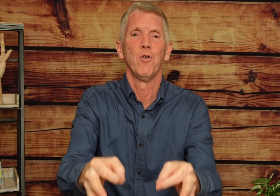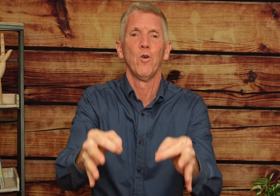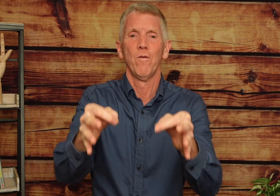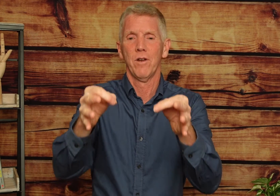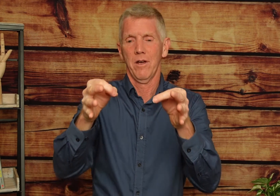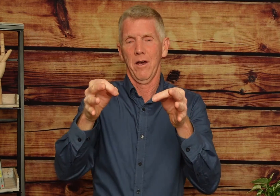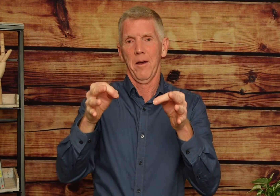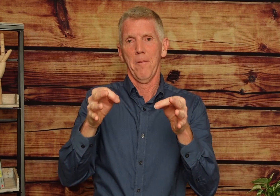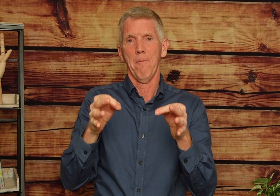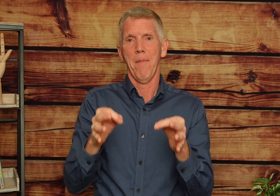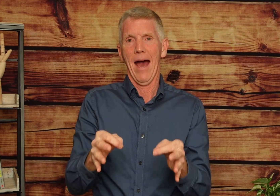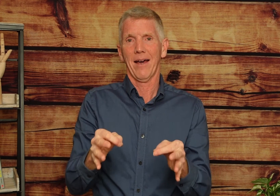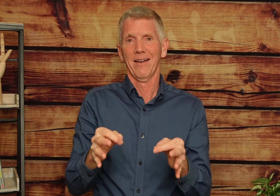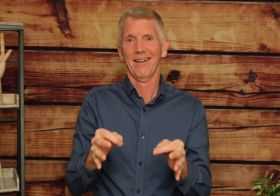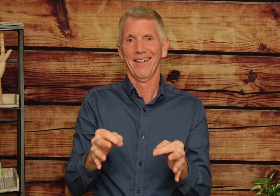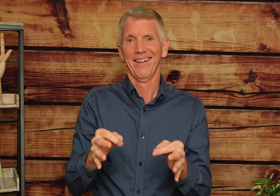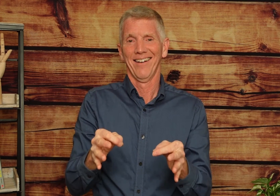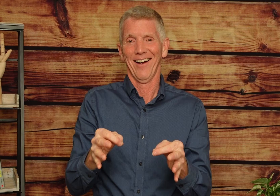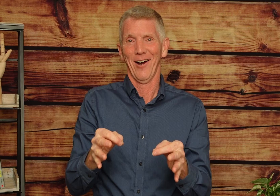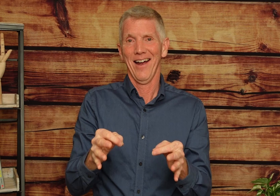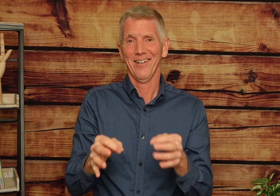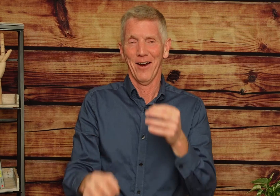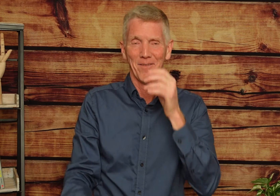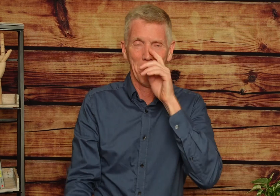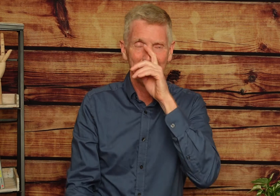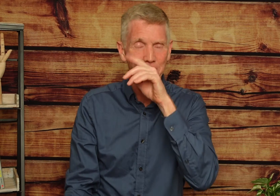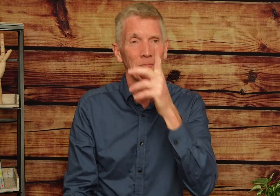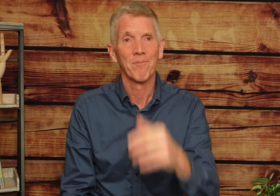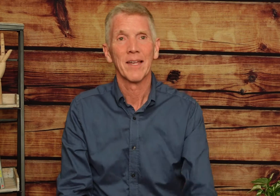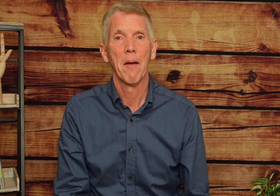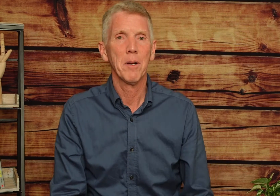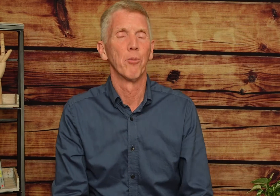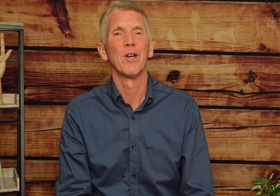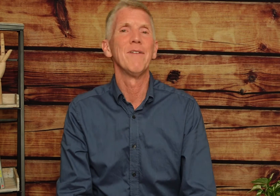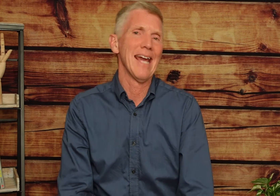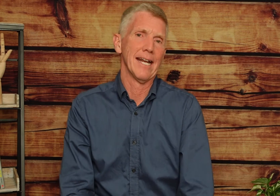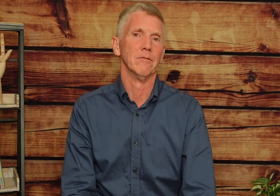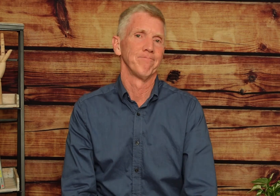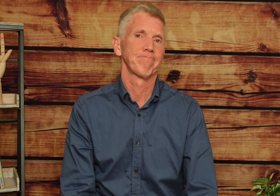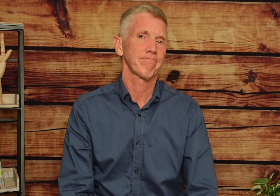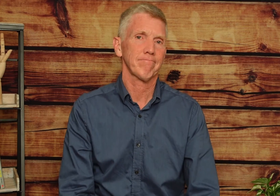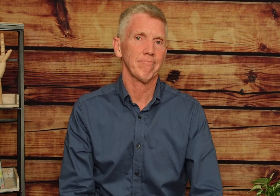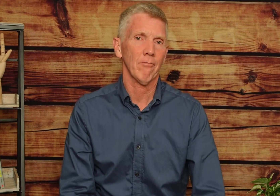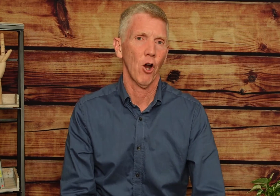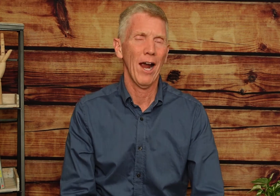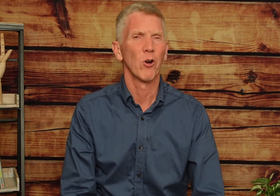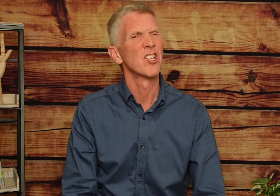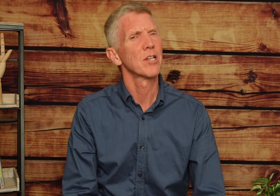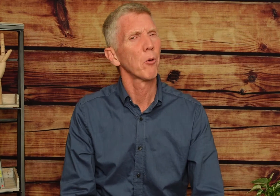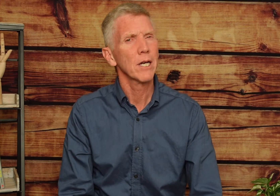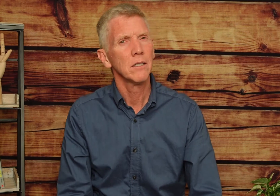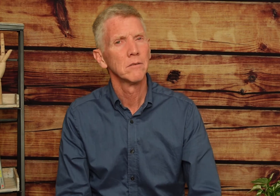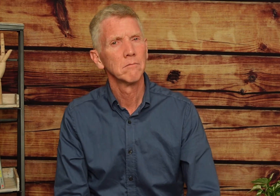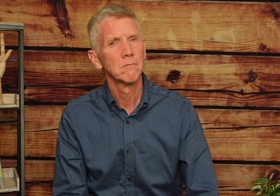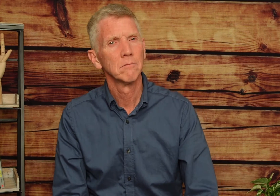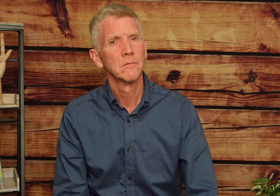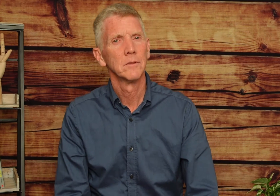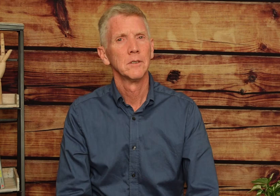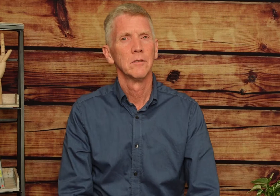moved back. All right? Great. How about this? How about abbreviated? All right, or summary.